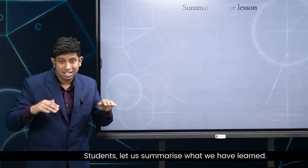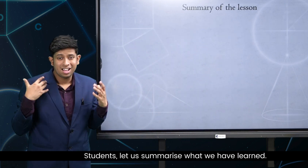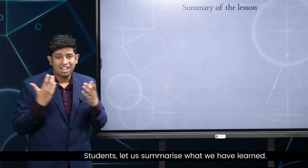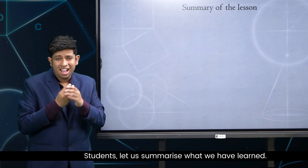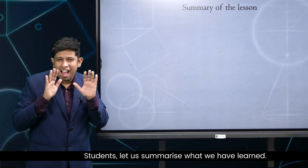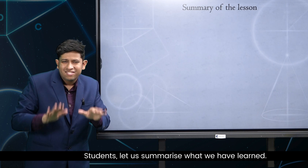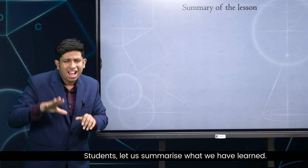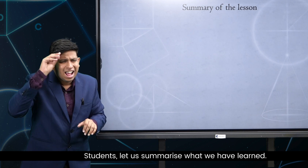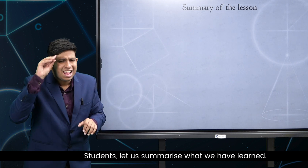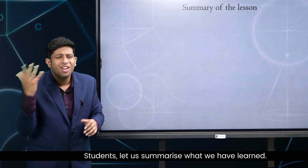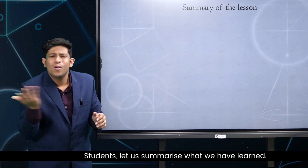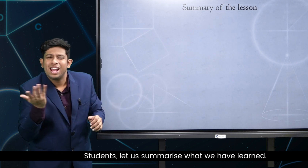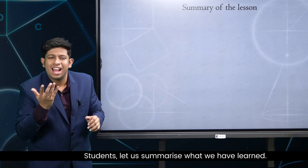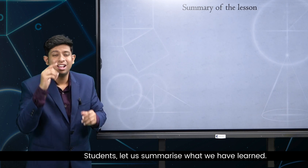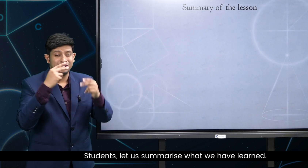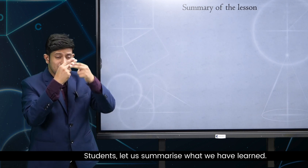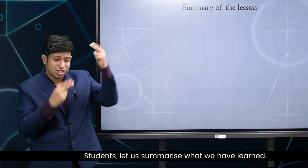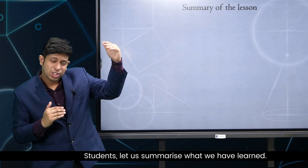Students, let us summarize what we have learned.